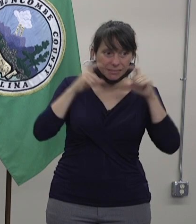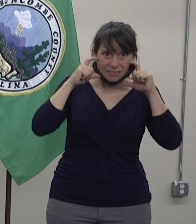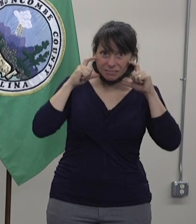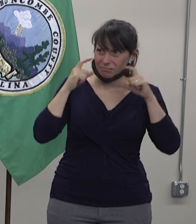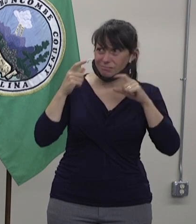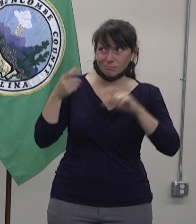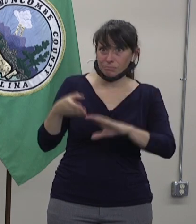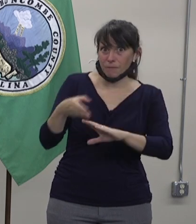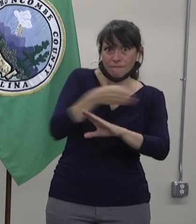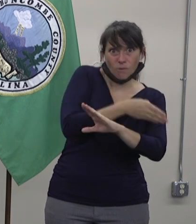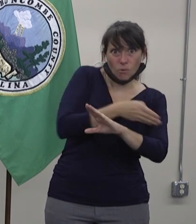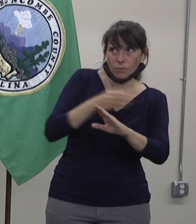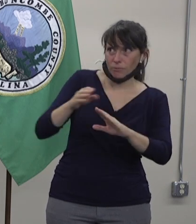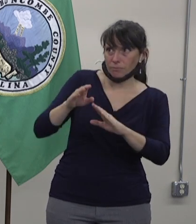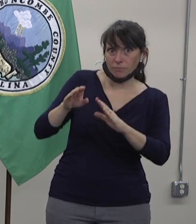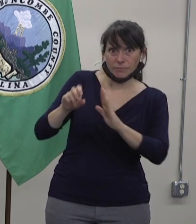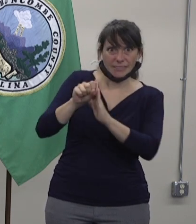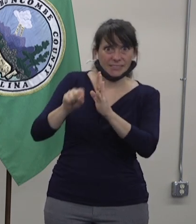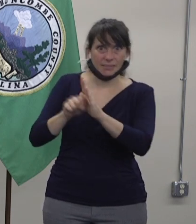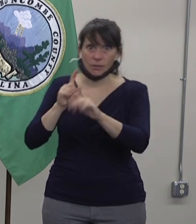state also adopted this policy.